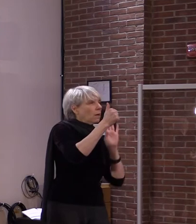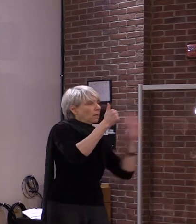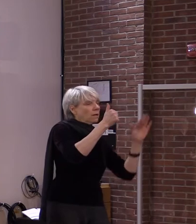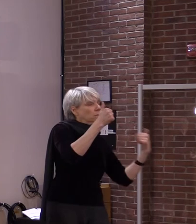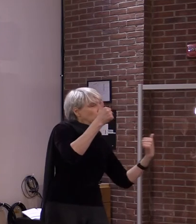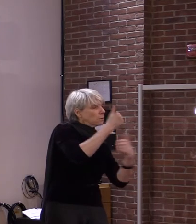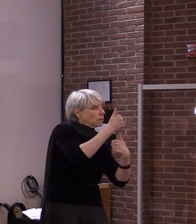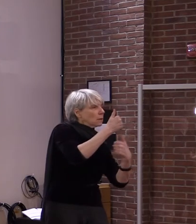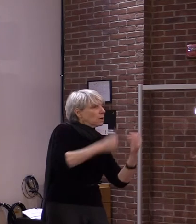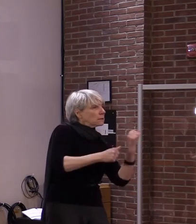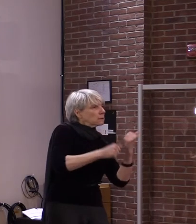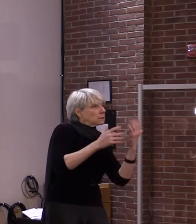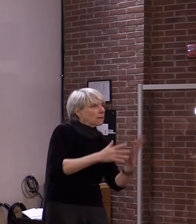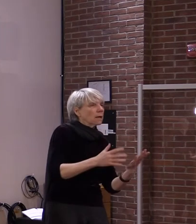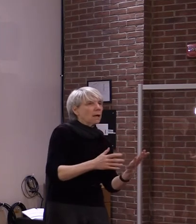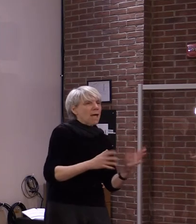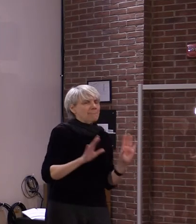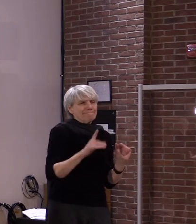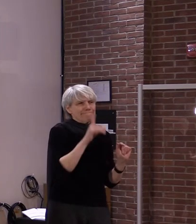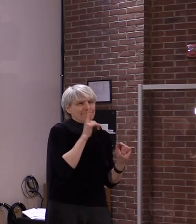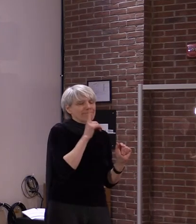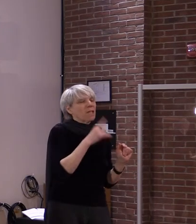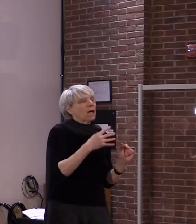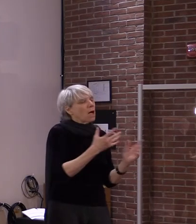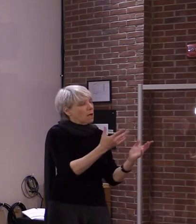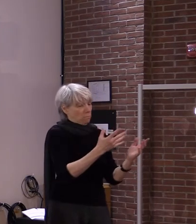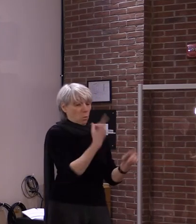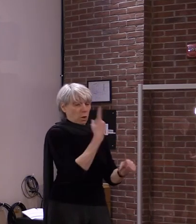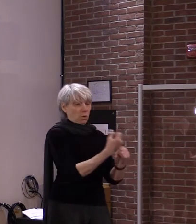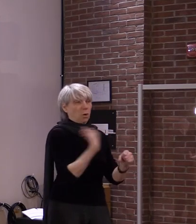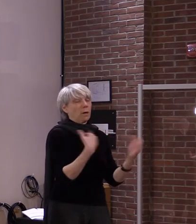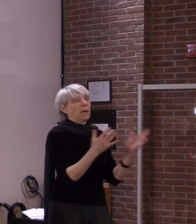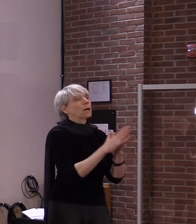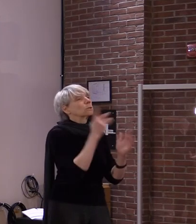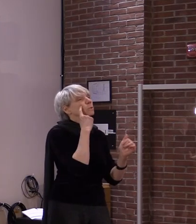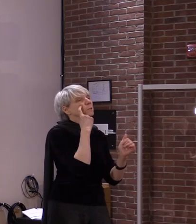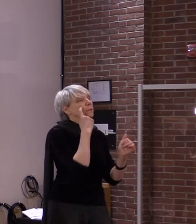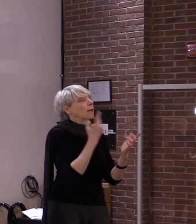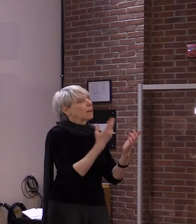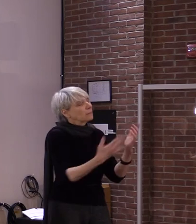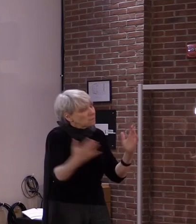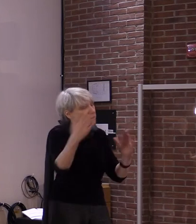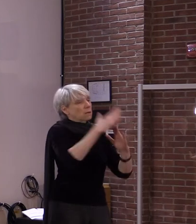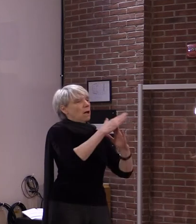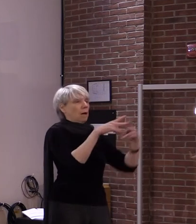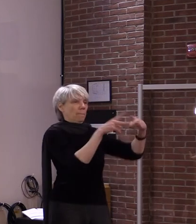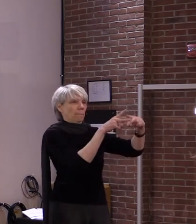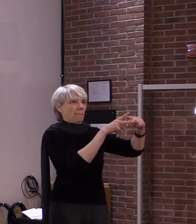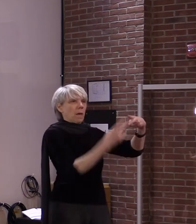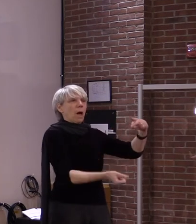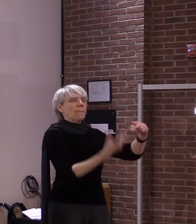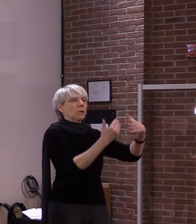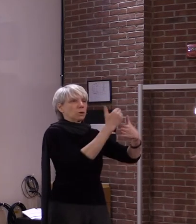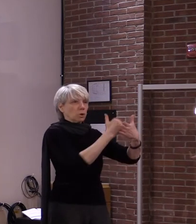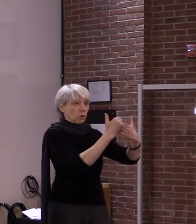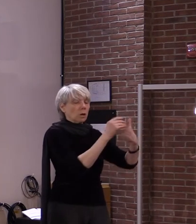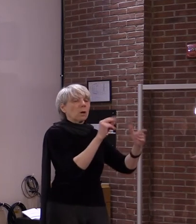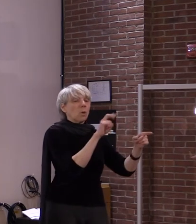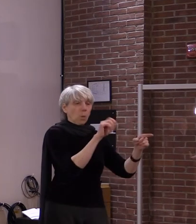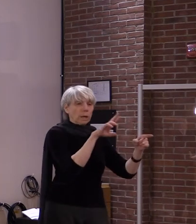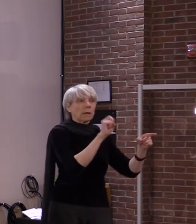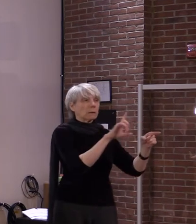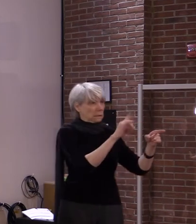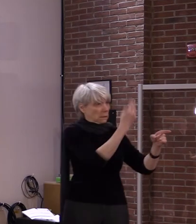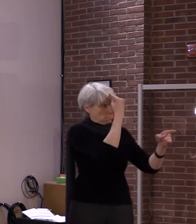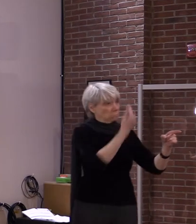the top salary of those individuals onecare did submit that information